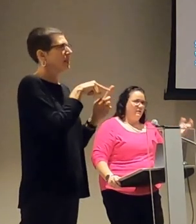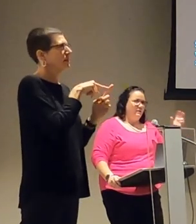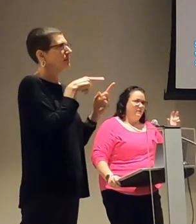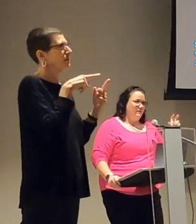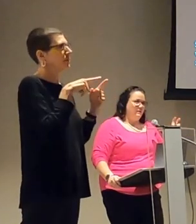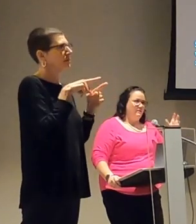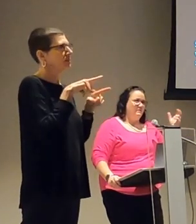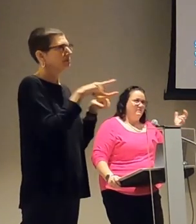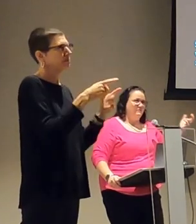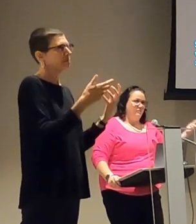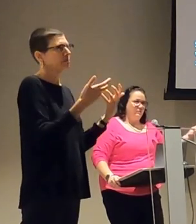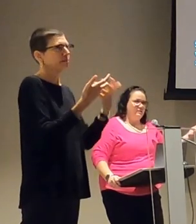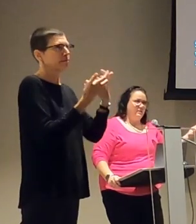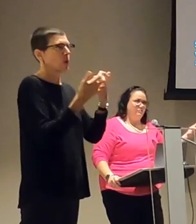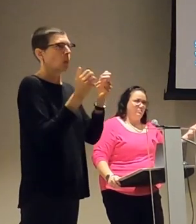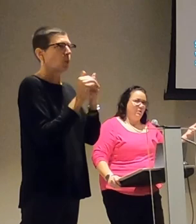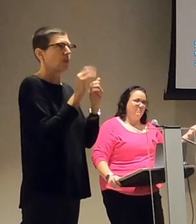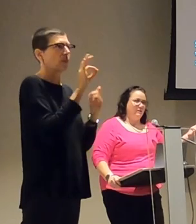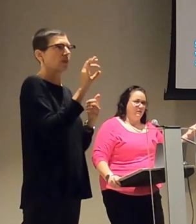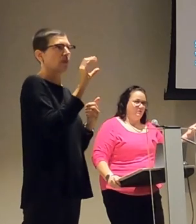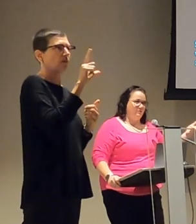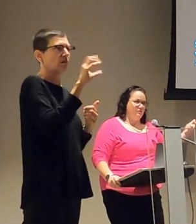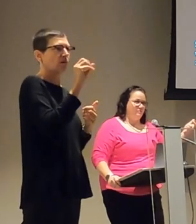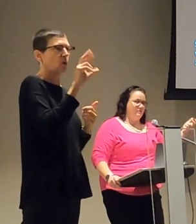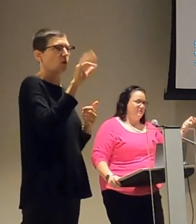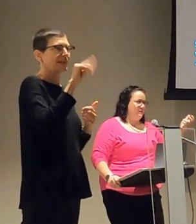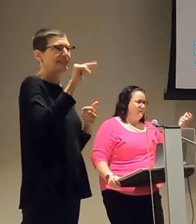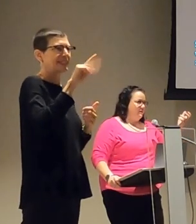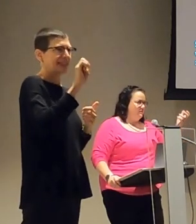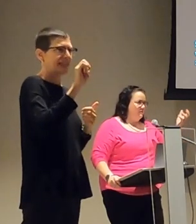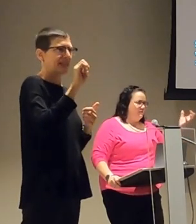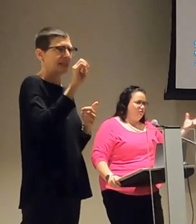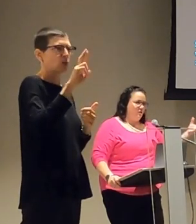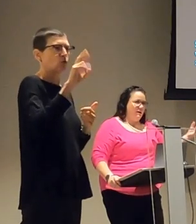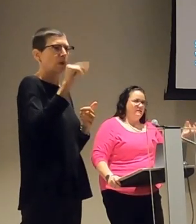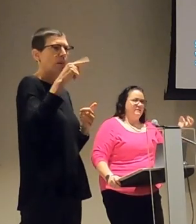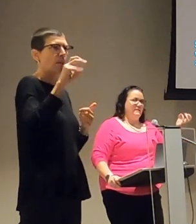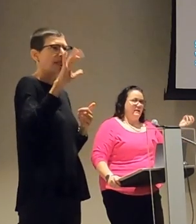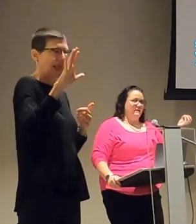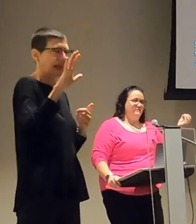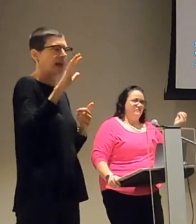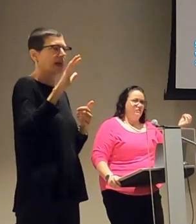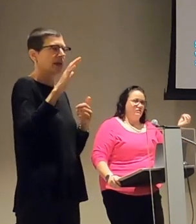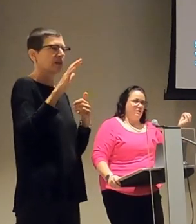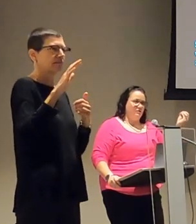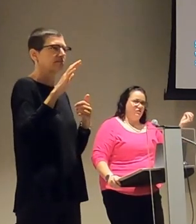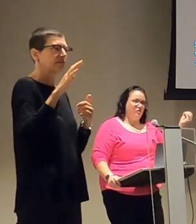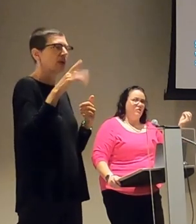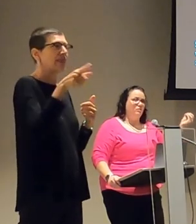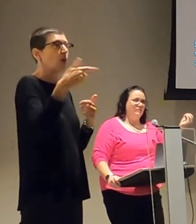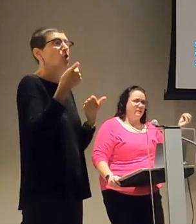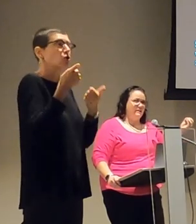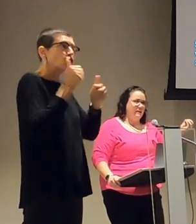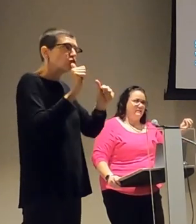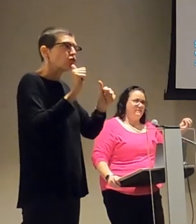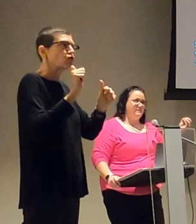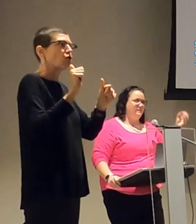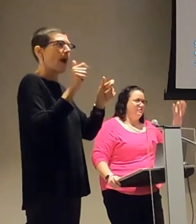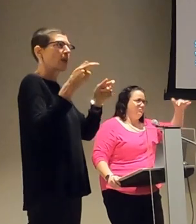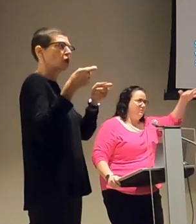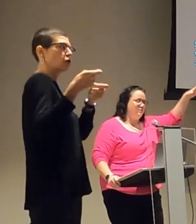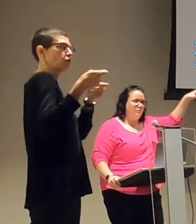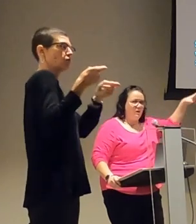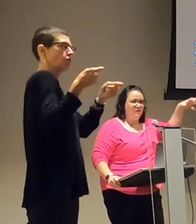with the Florentine Republic, which was trying to gain a stronghold